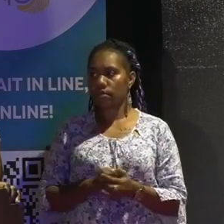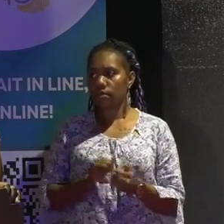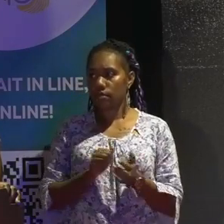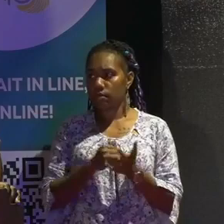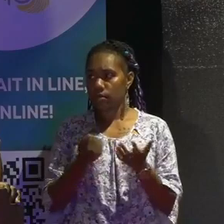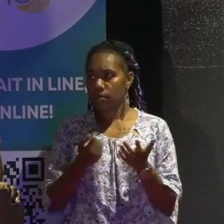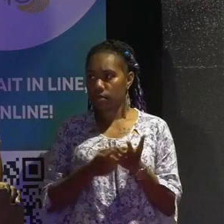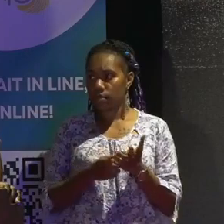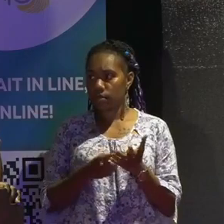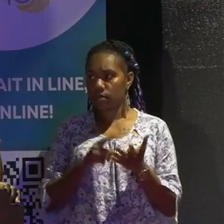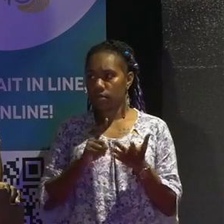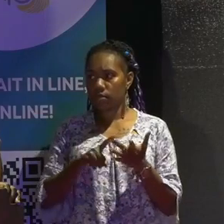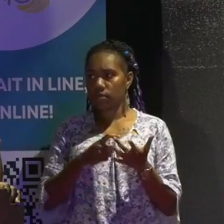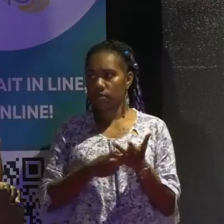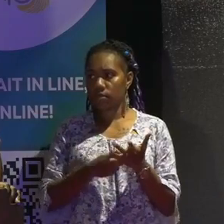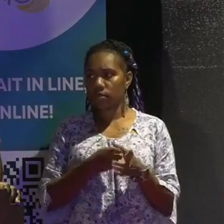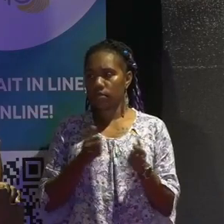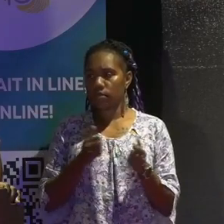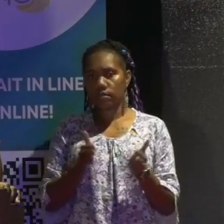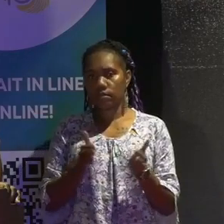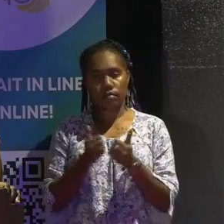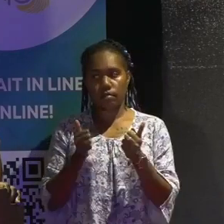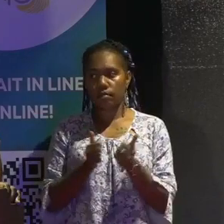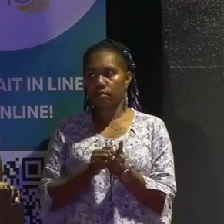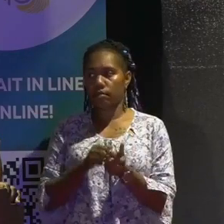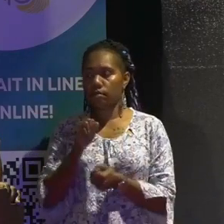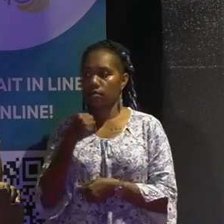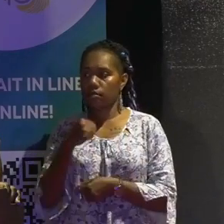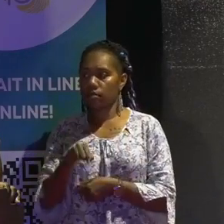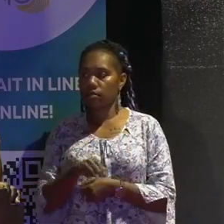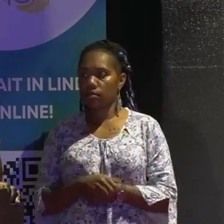because inflation is going up and I cannot afford